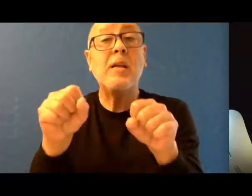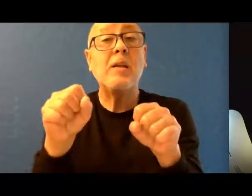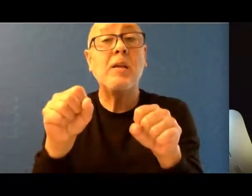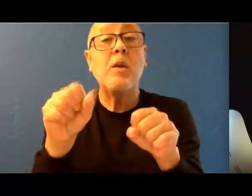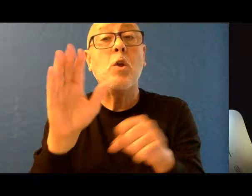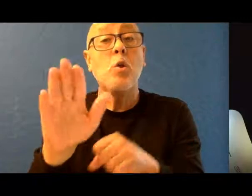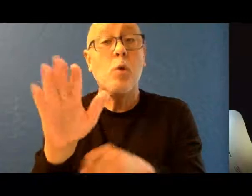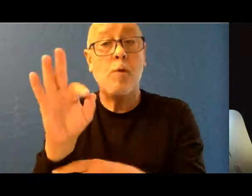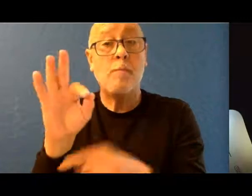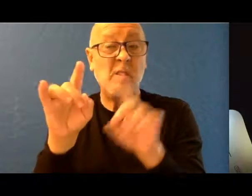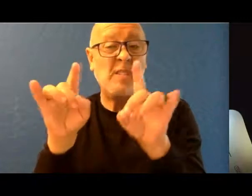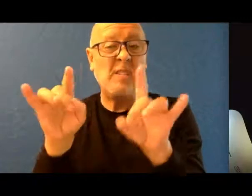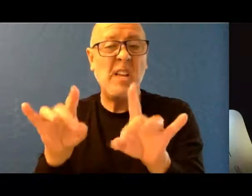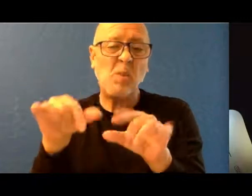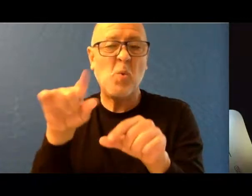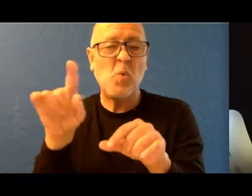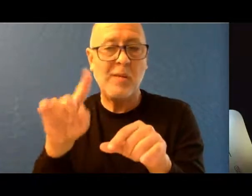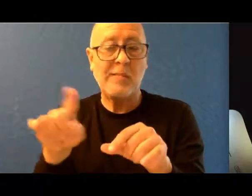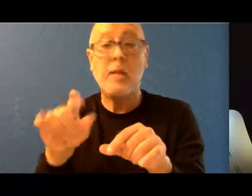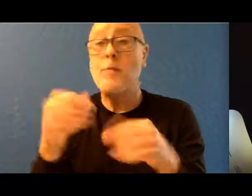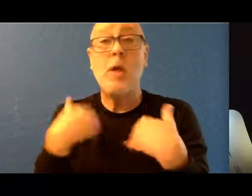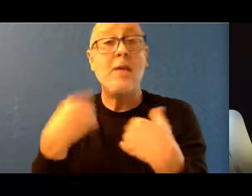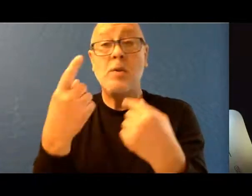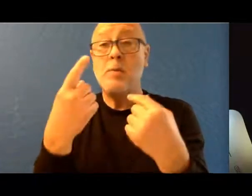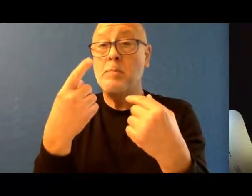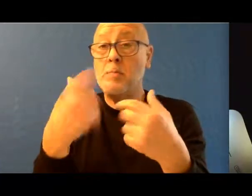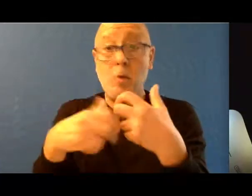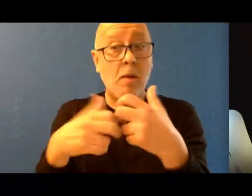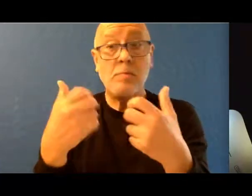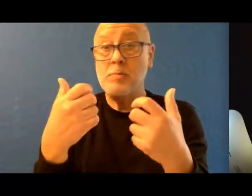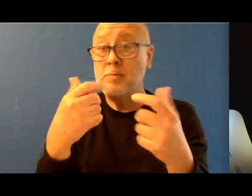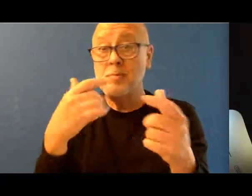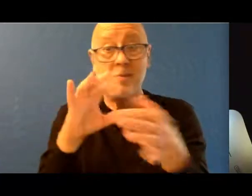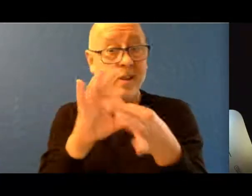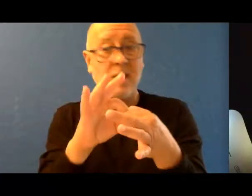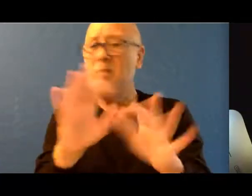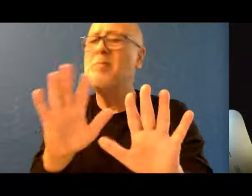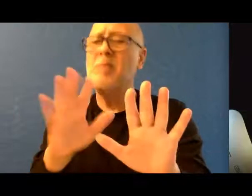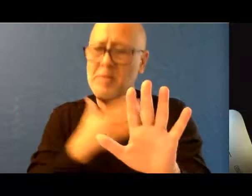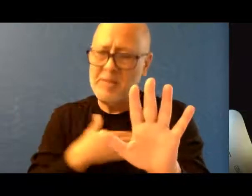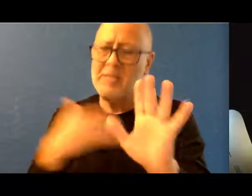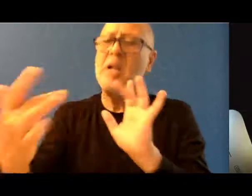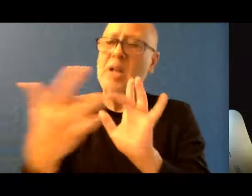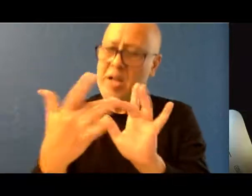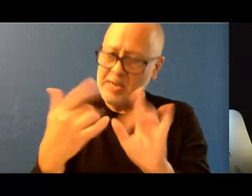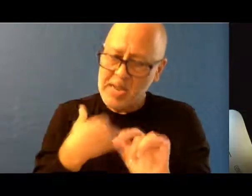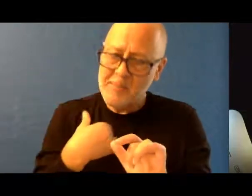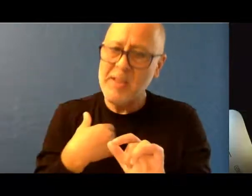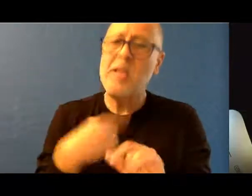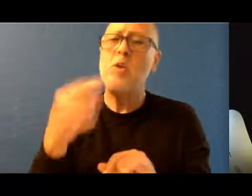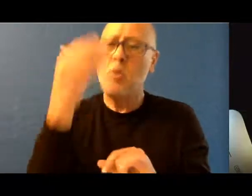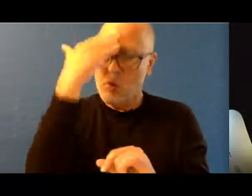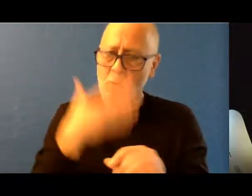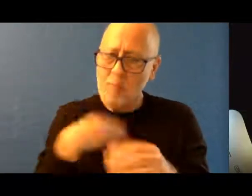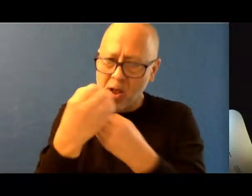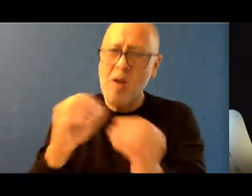formative. If you have any questions regarding this, please don't hesitate to contact me. You know my